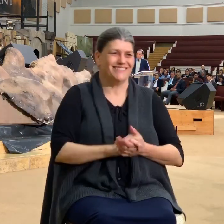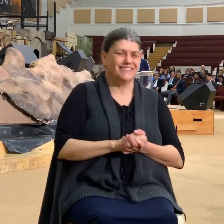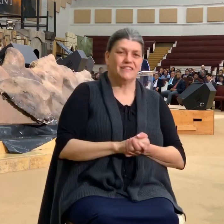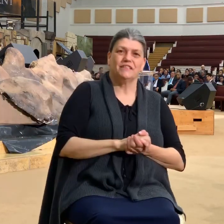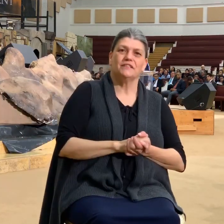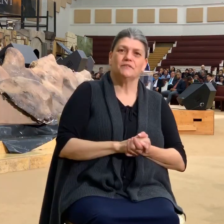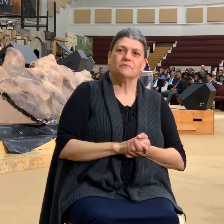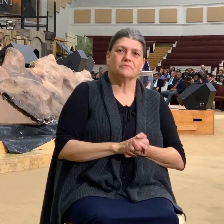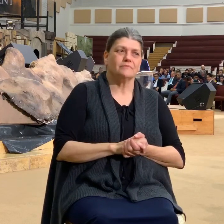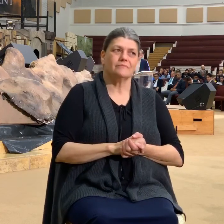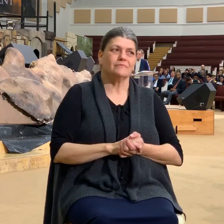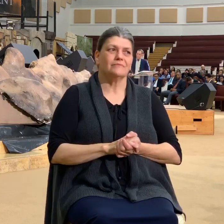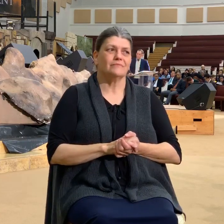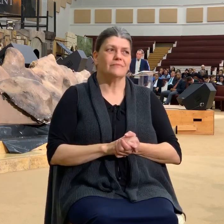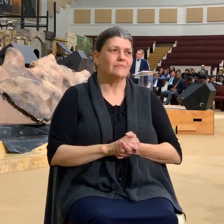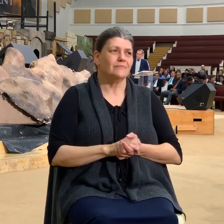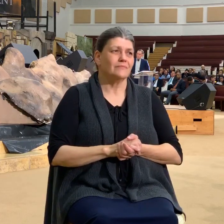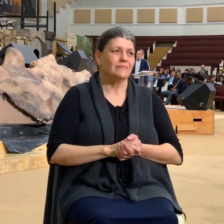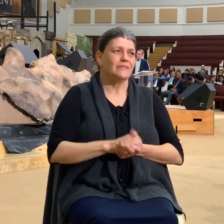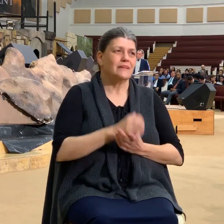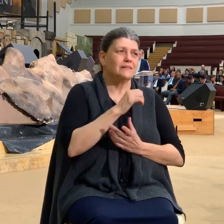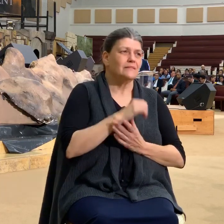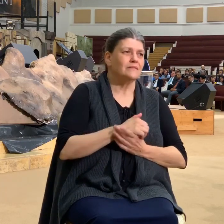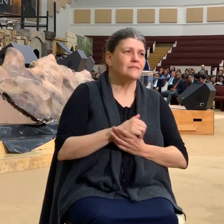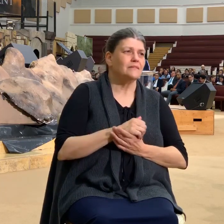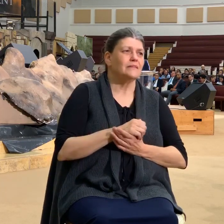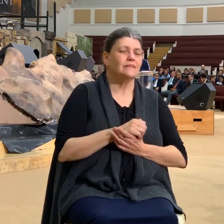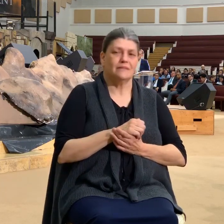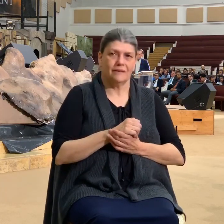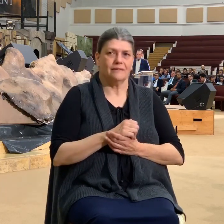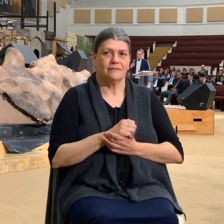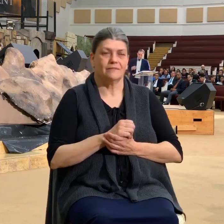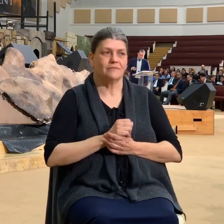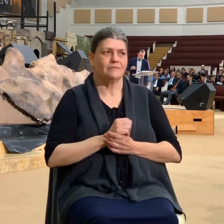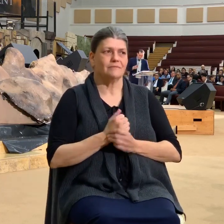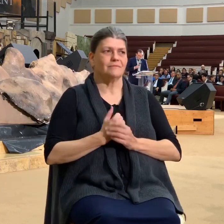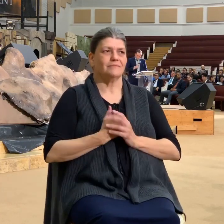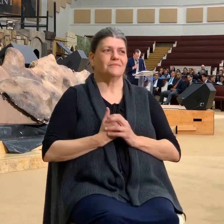me. Will I not open up the windows of heaven and pour you out a blessing?